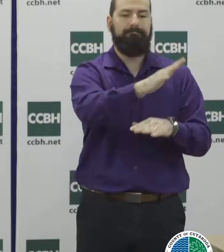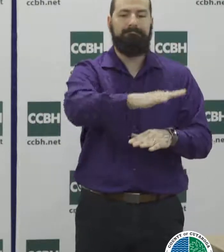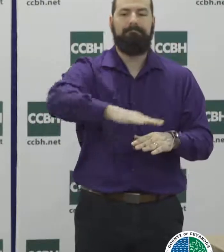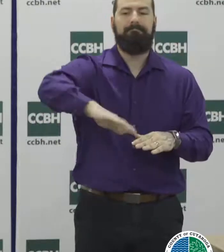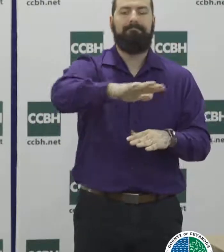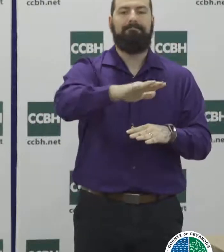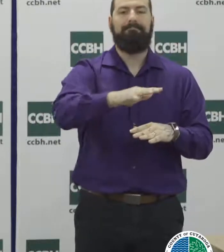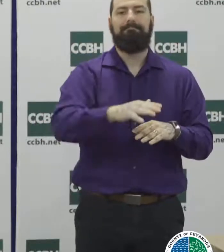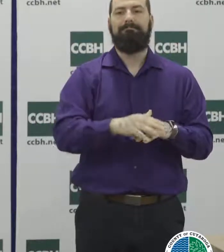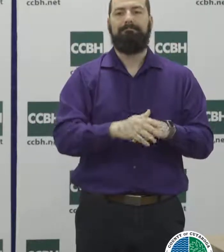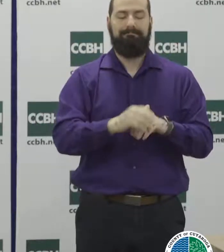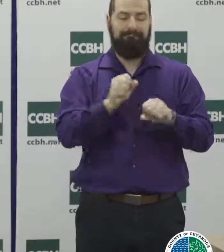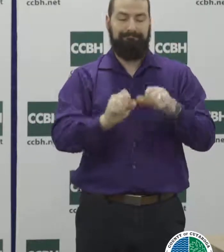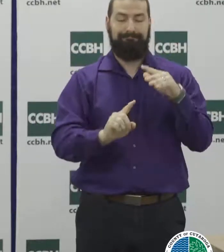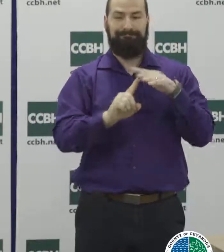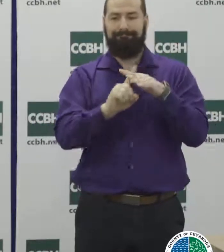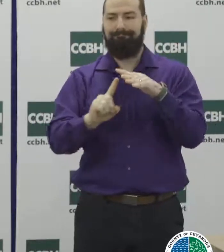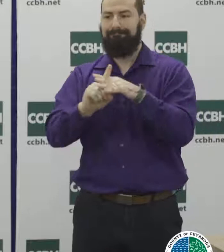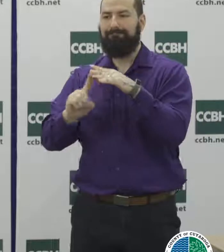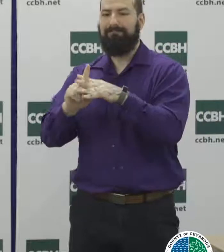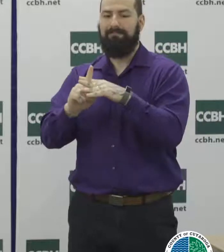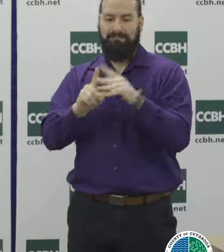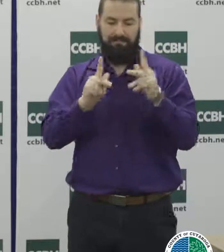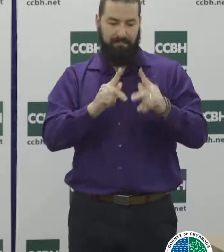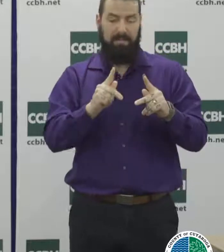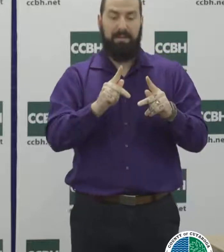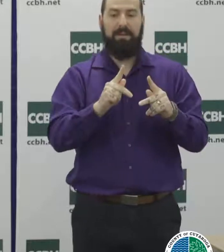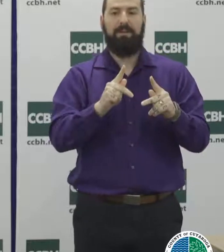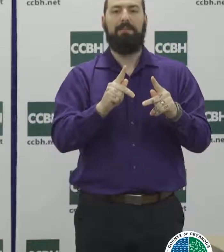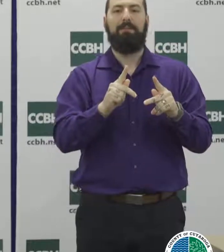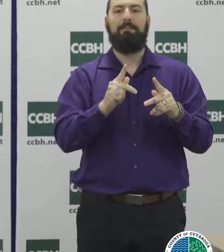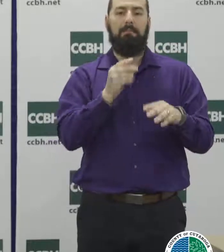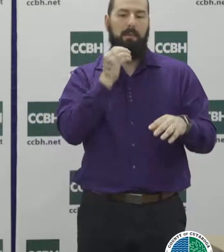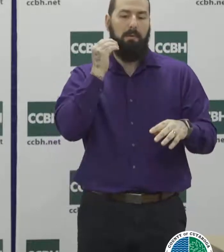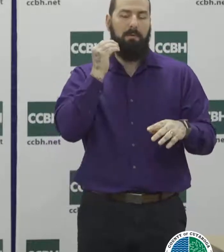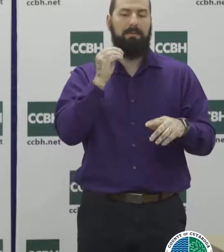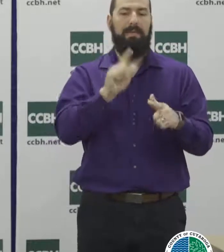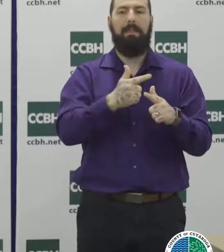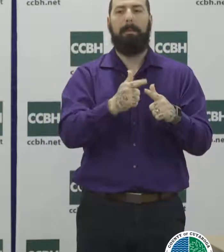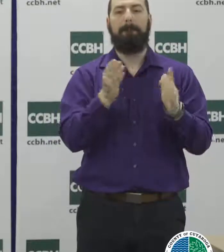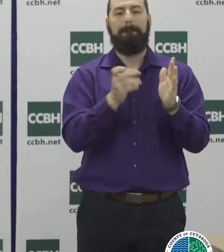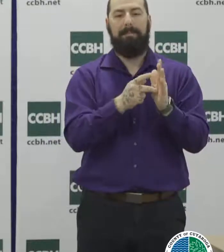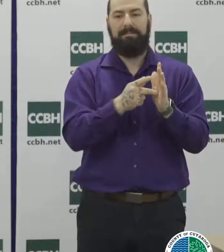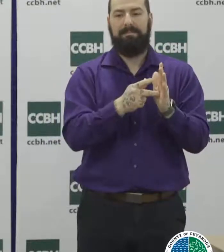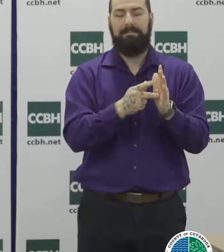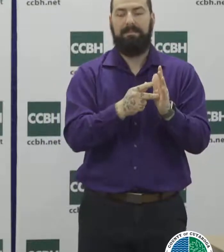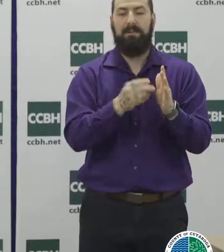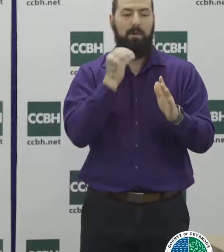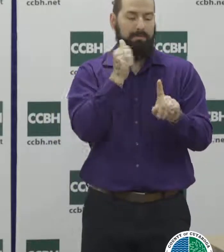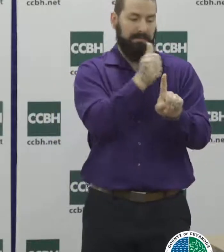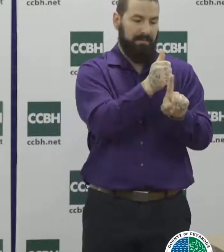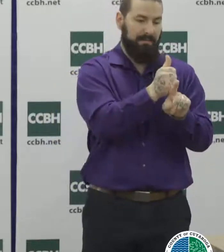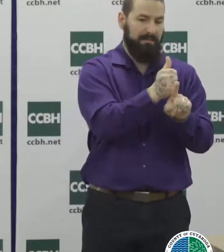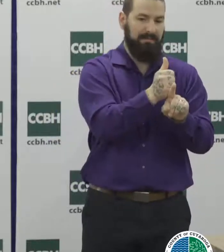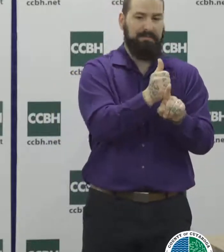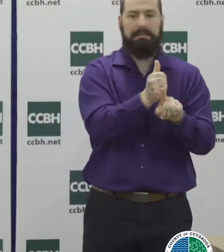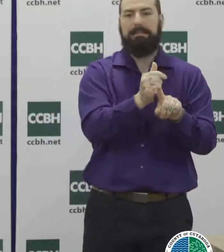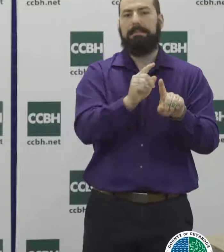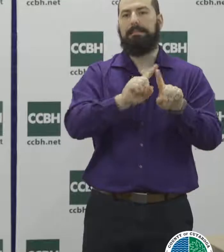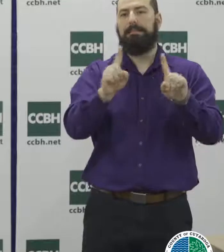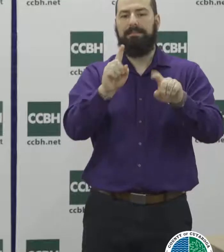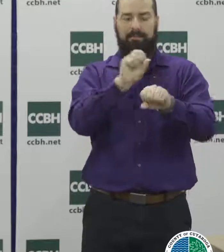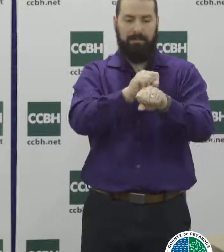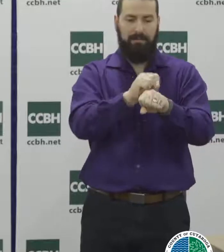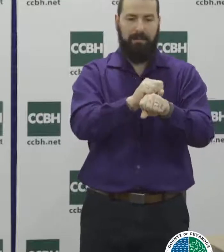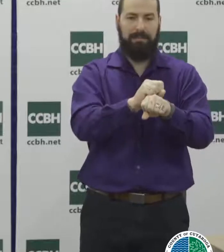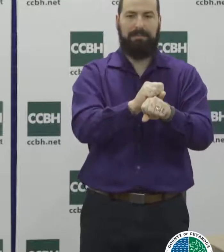those facilities, the staff may go home, they may go out to other community sites and potentially other jobs, and then